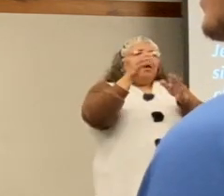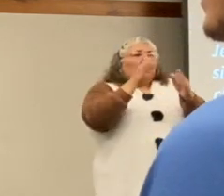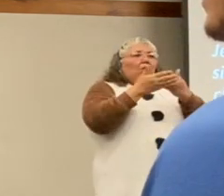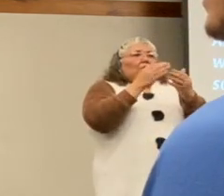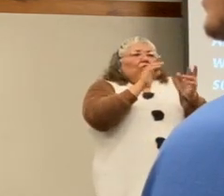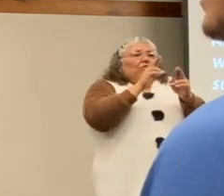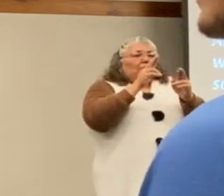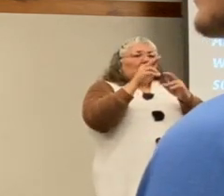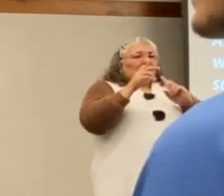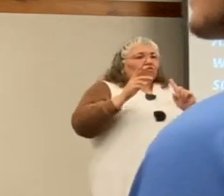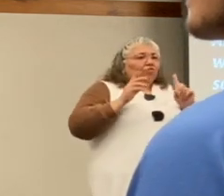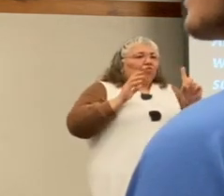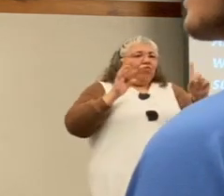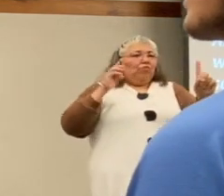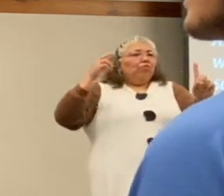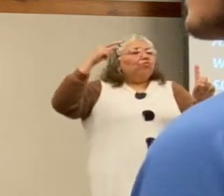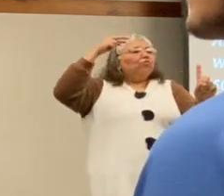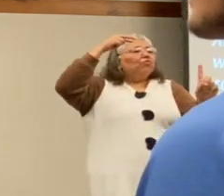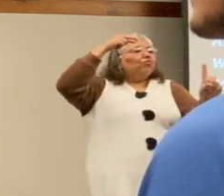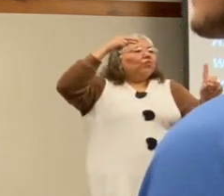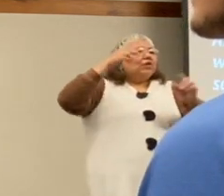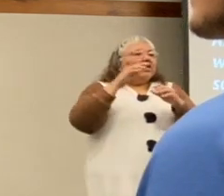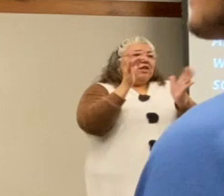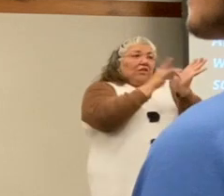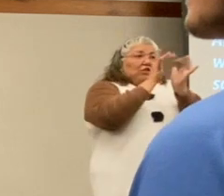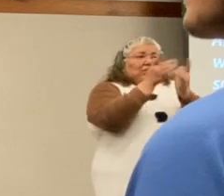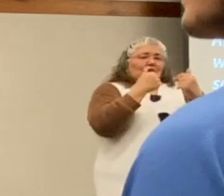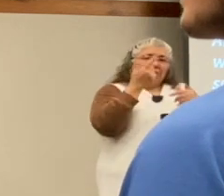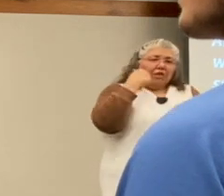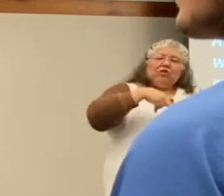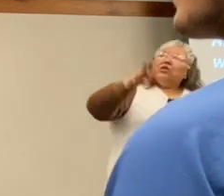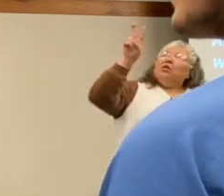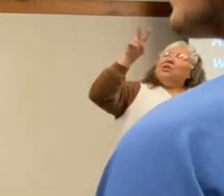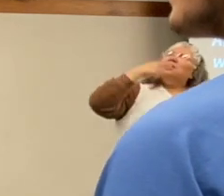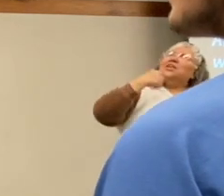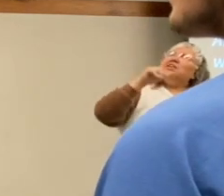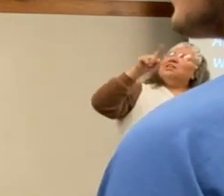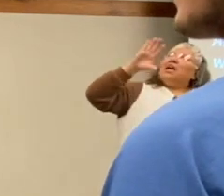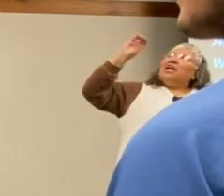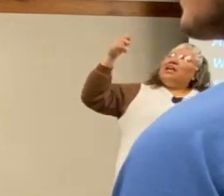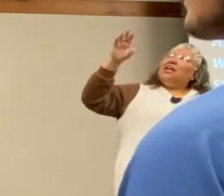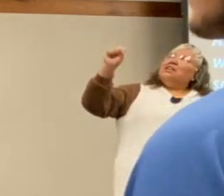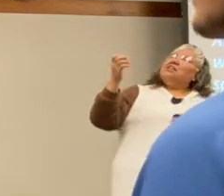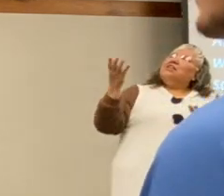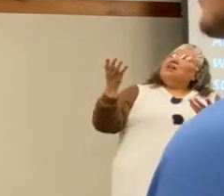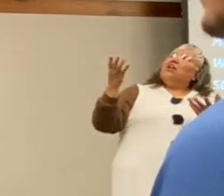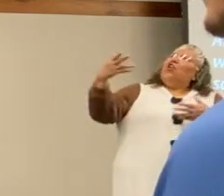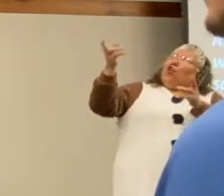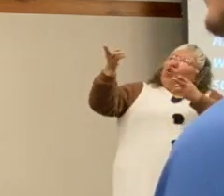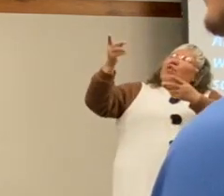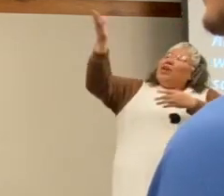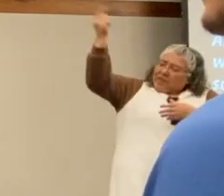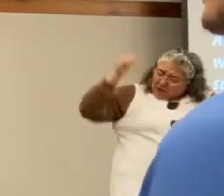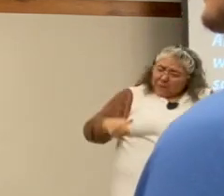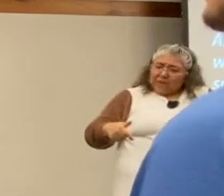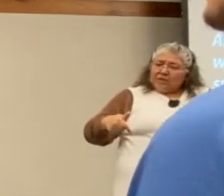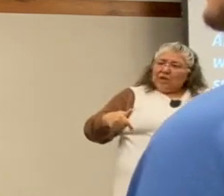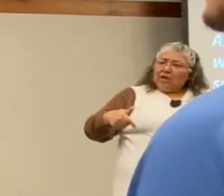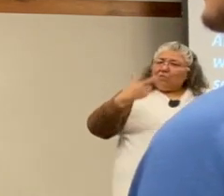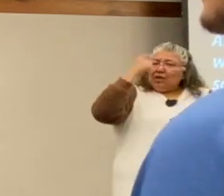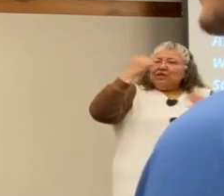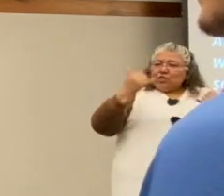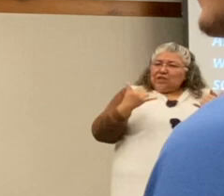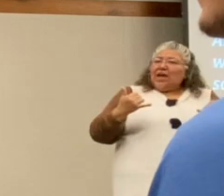pass that way. When Jesus came to the place, he looked up and said to him, "Zacchaeus, hurry and come down,